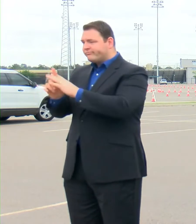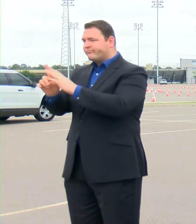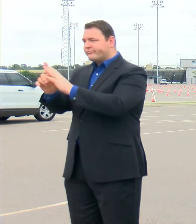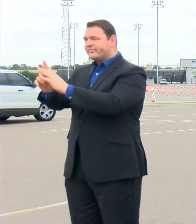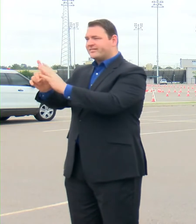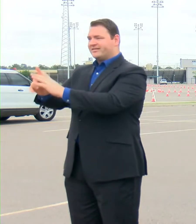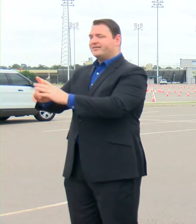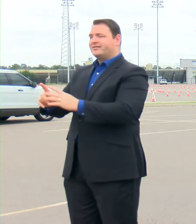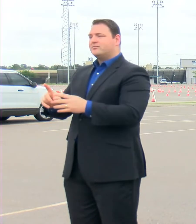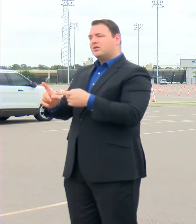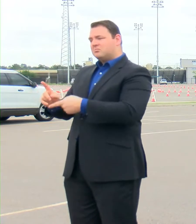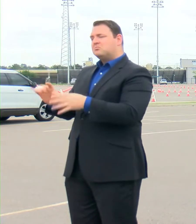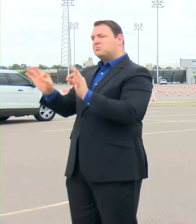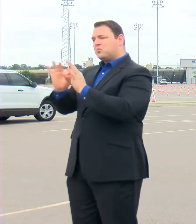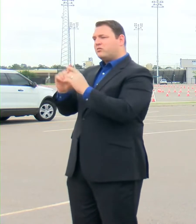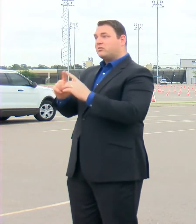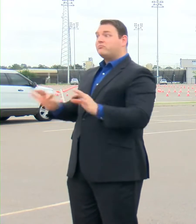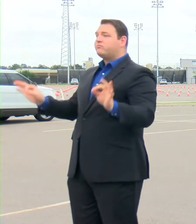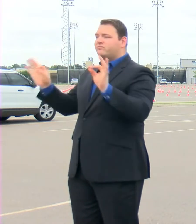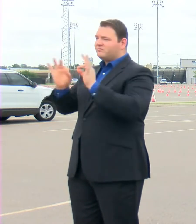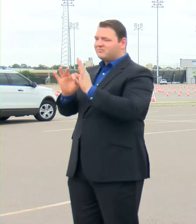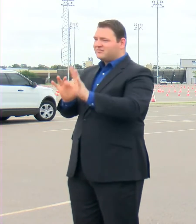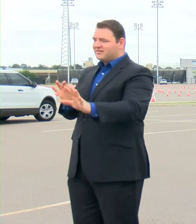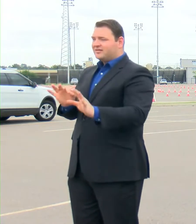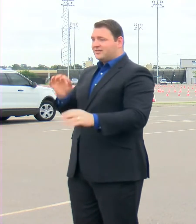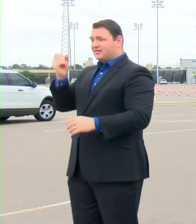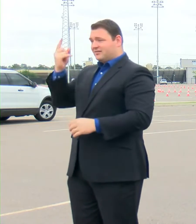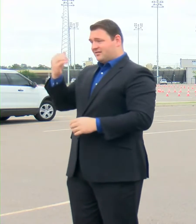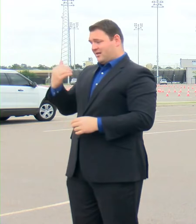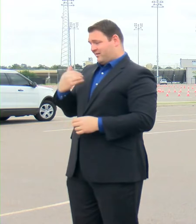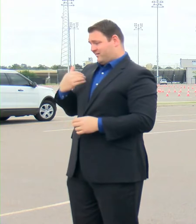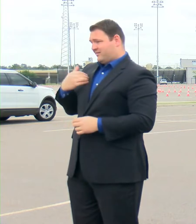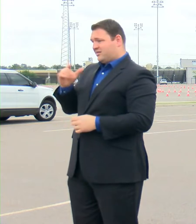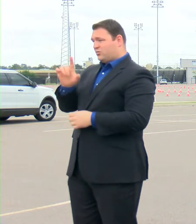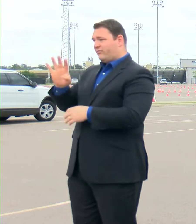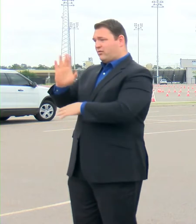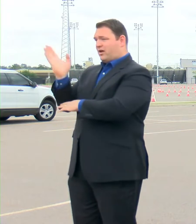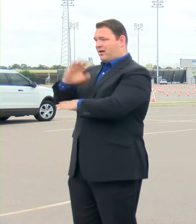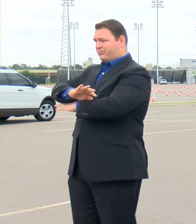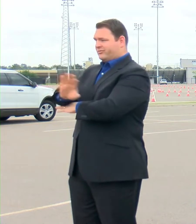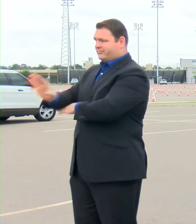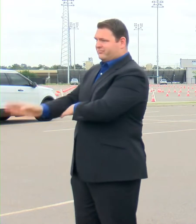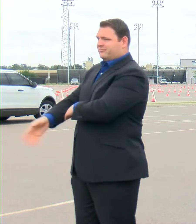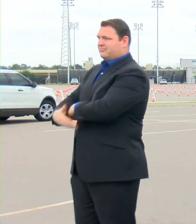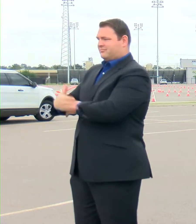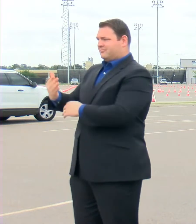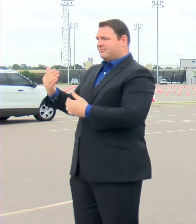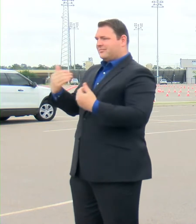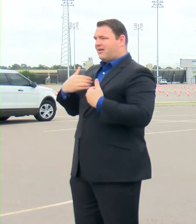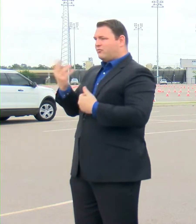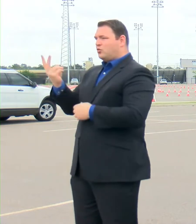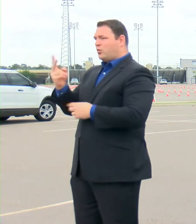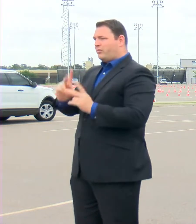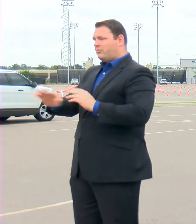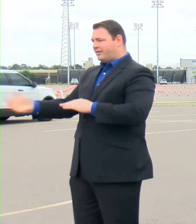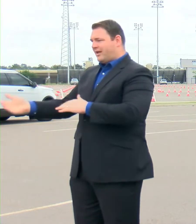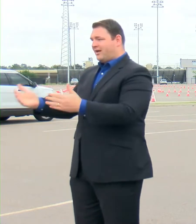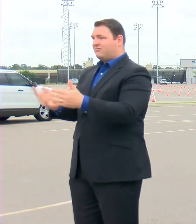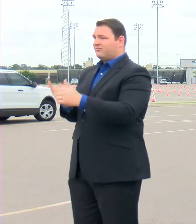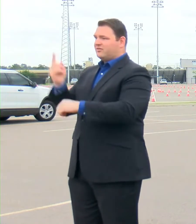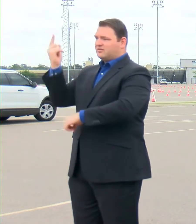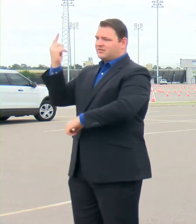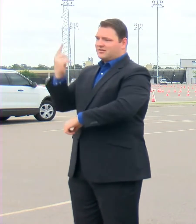within 24 hours. We've not had that happen before. This is not the trend that we're looking for. Each and every one of these deaths is